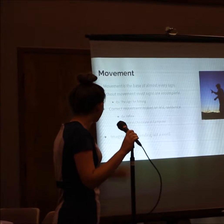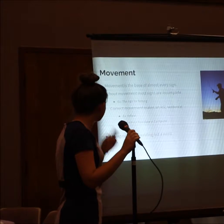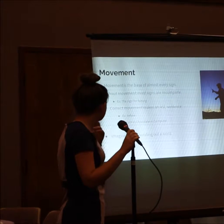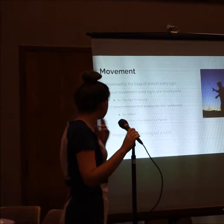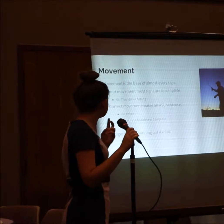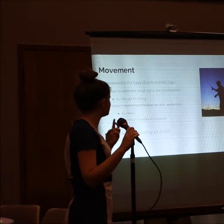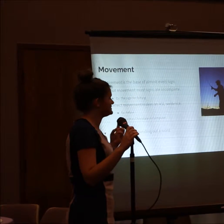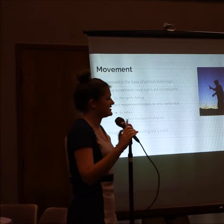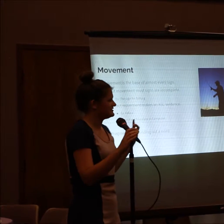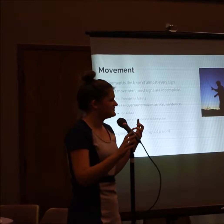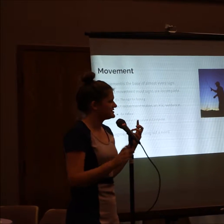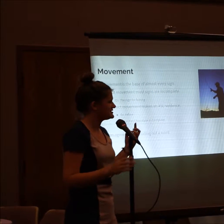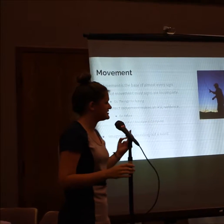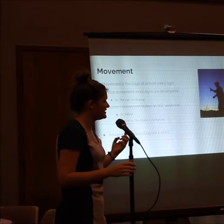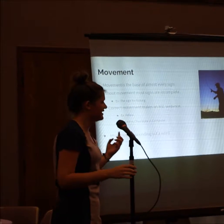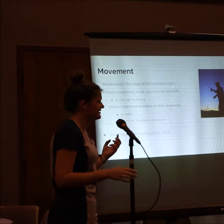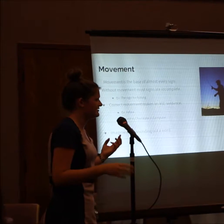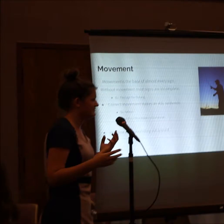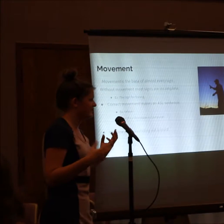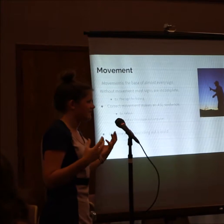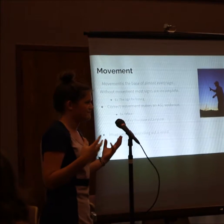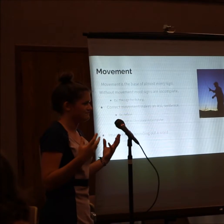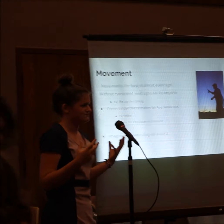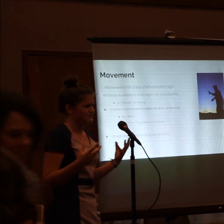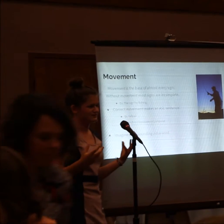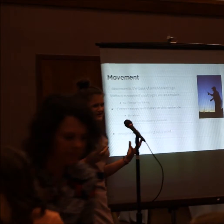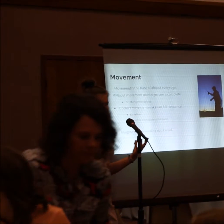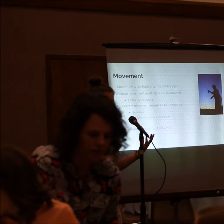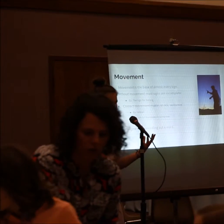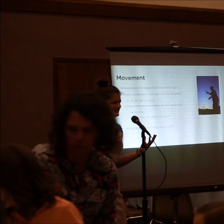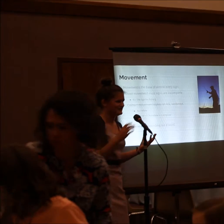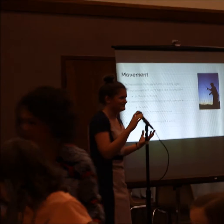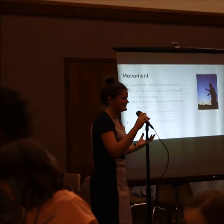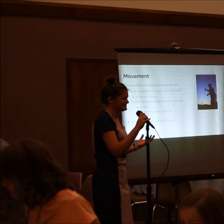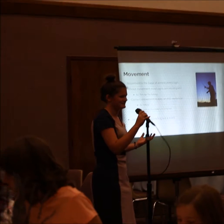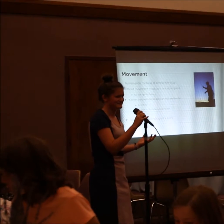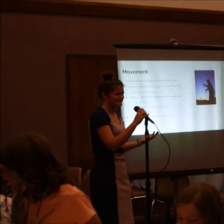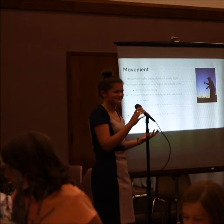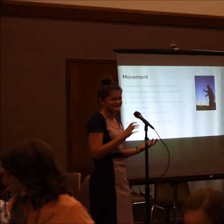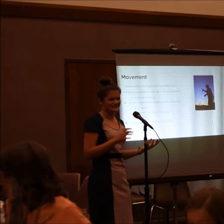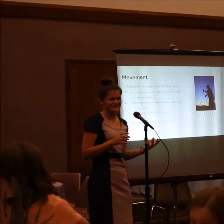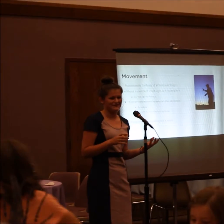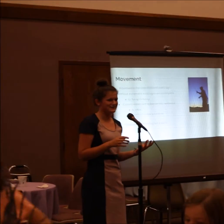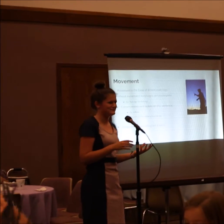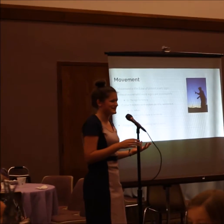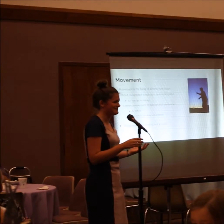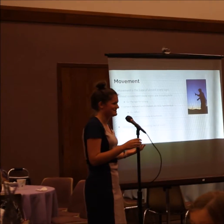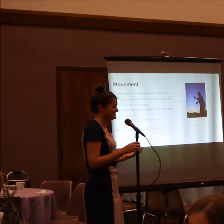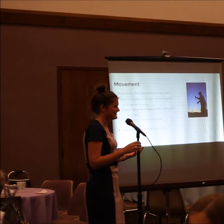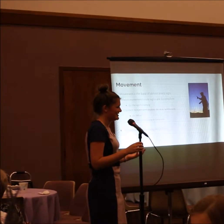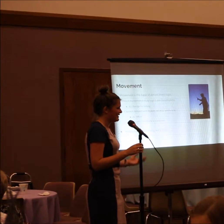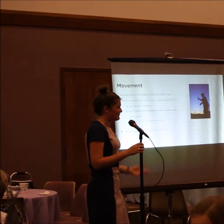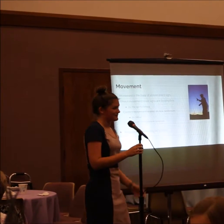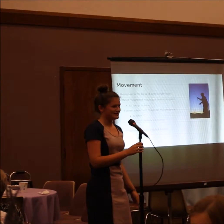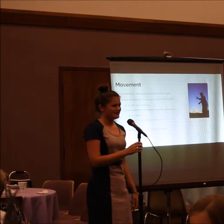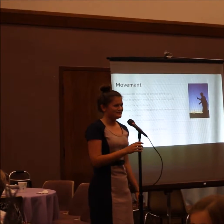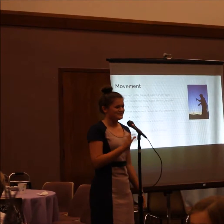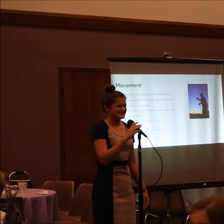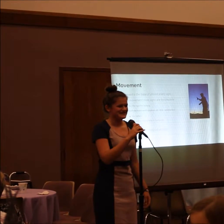And to put this in perspective, since I don't think any of us are deaf, I mean, if any of you deaf, probably not, you wouldn't be listening